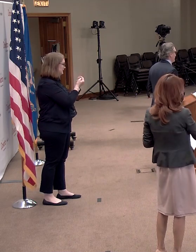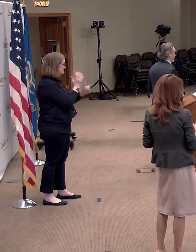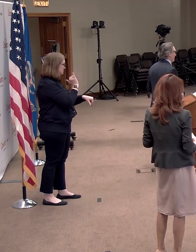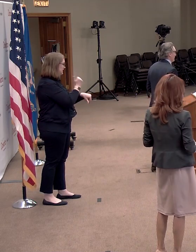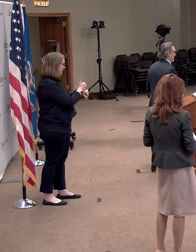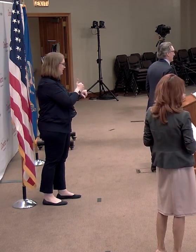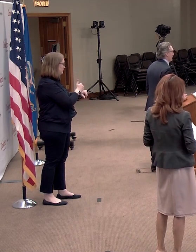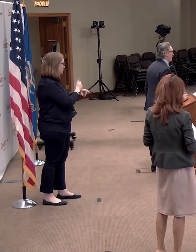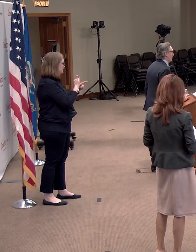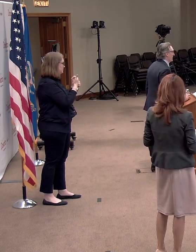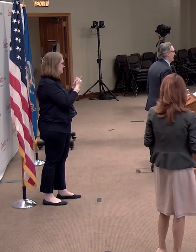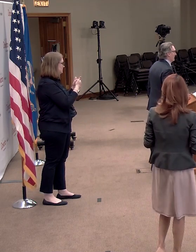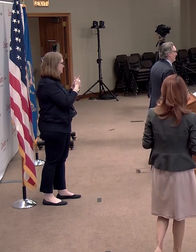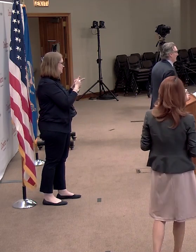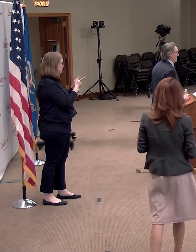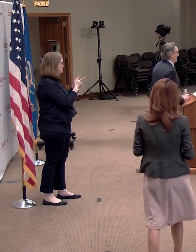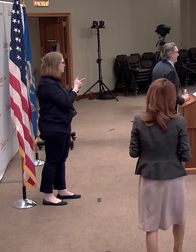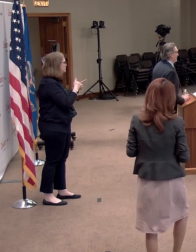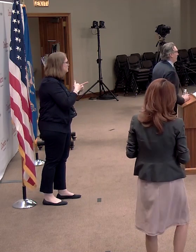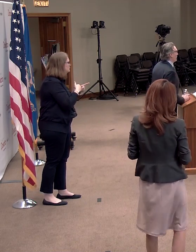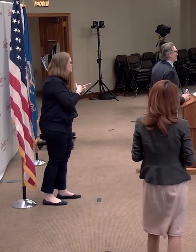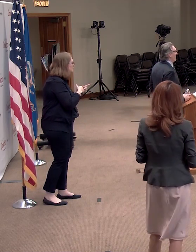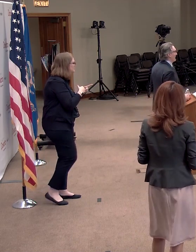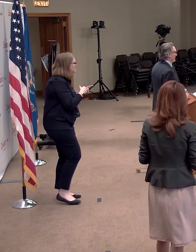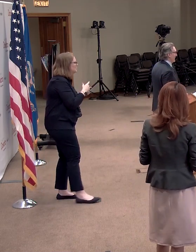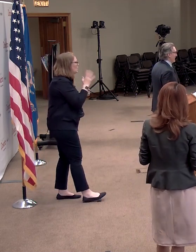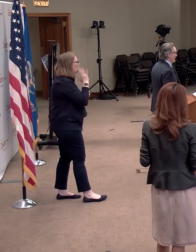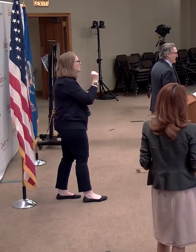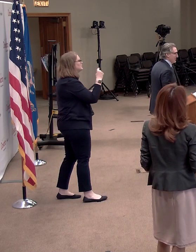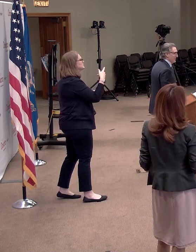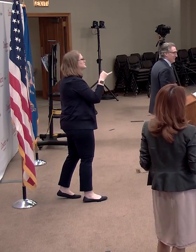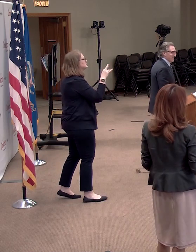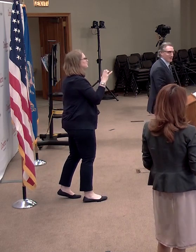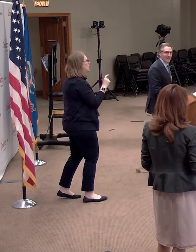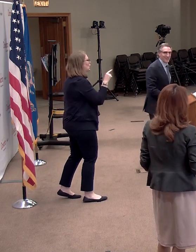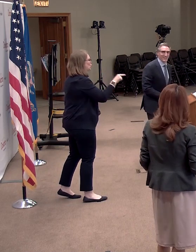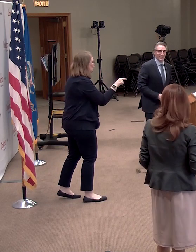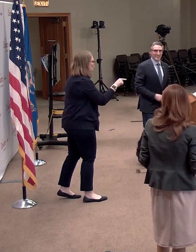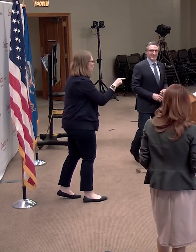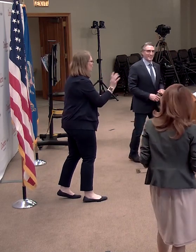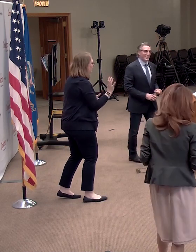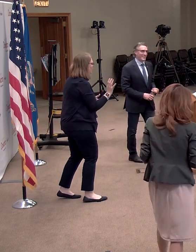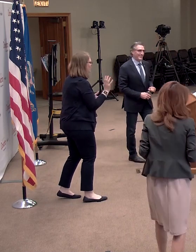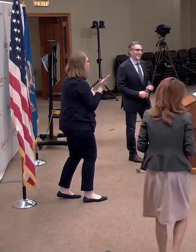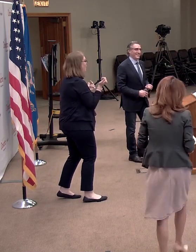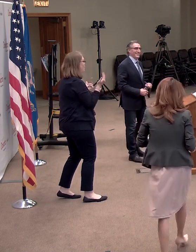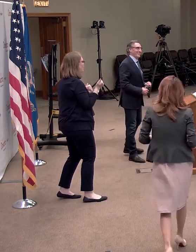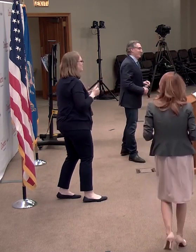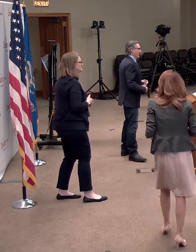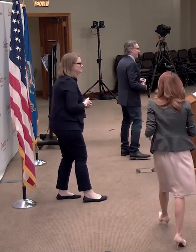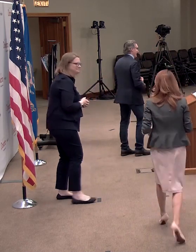Okay, one for Superintendent Baesler. Super. And it's not about bowling alleys. I hope so.